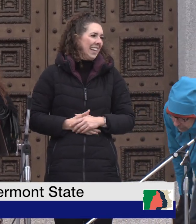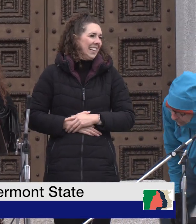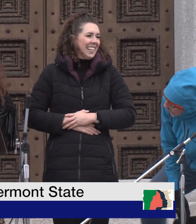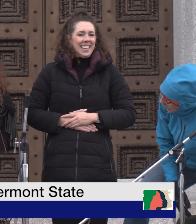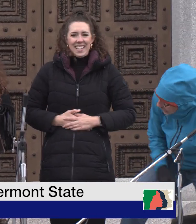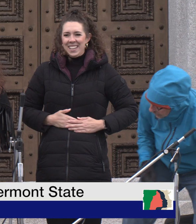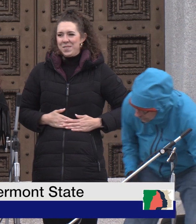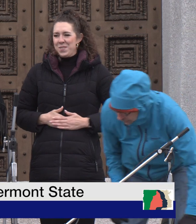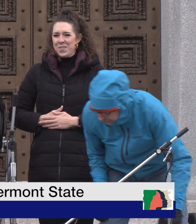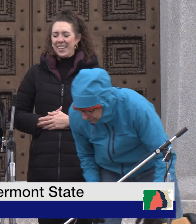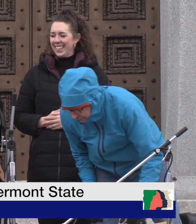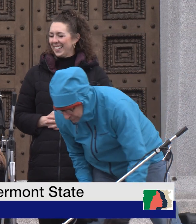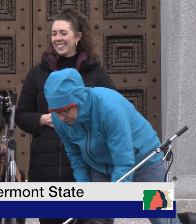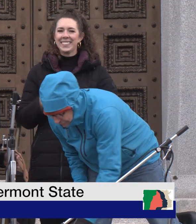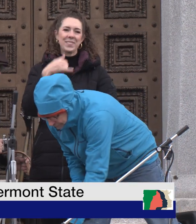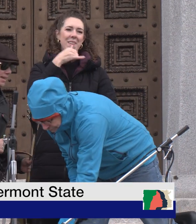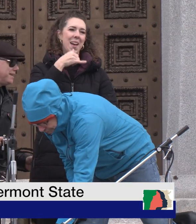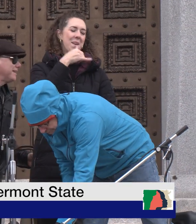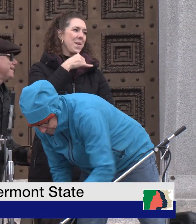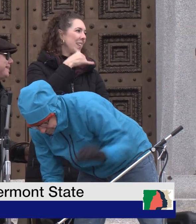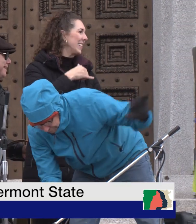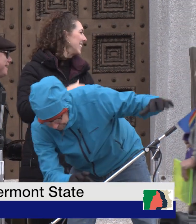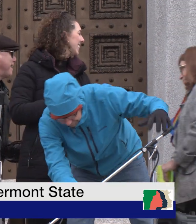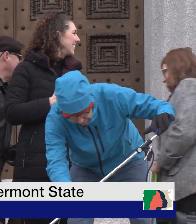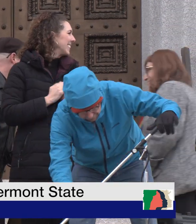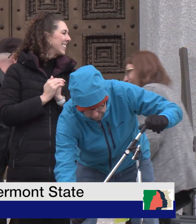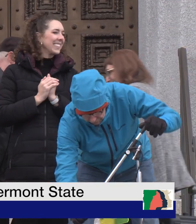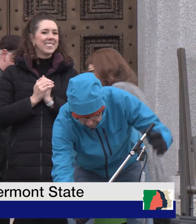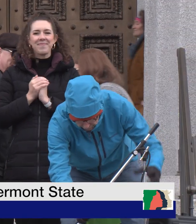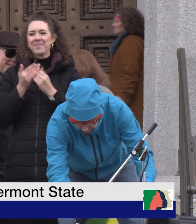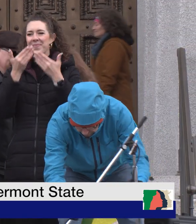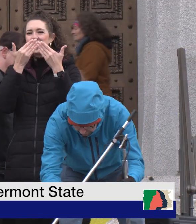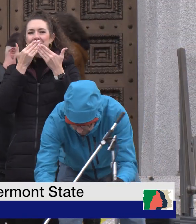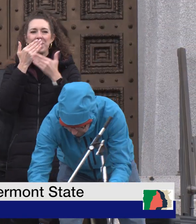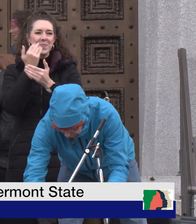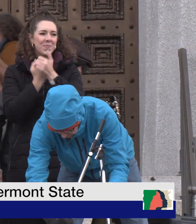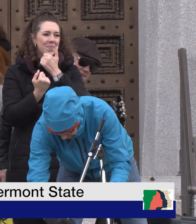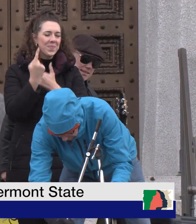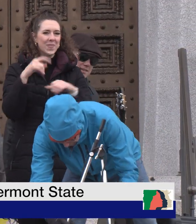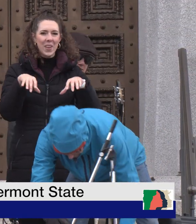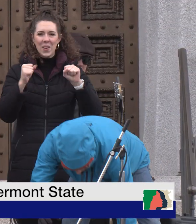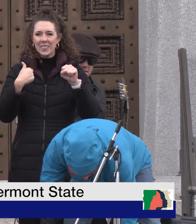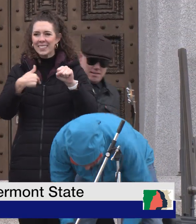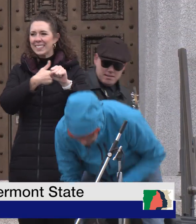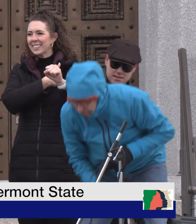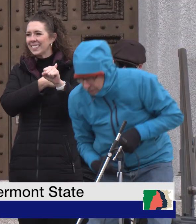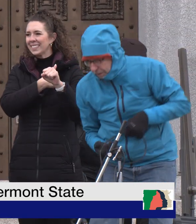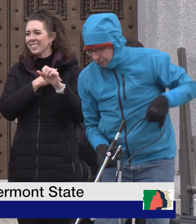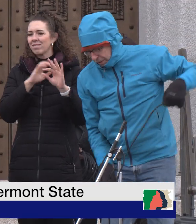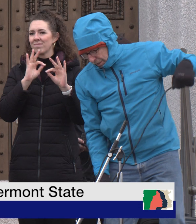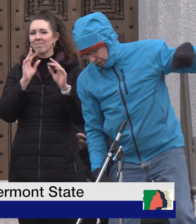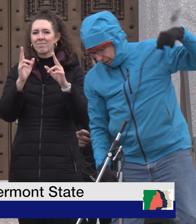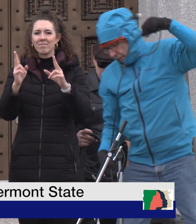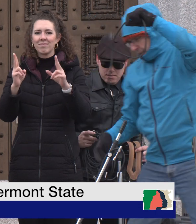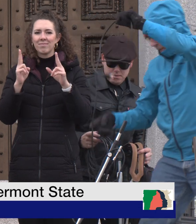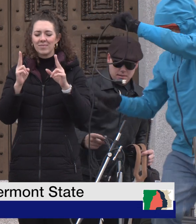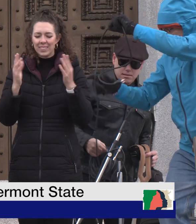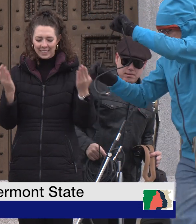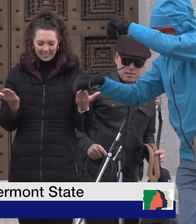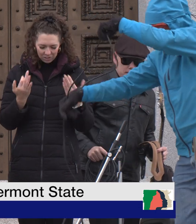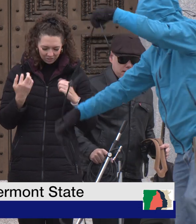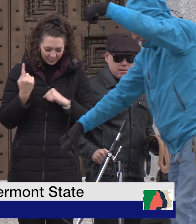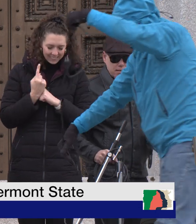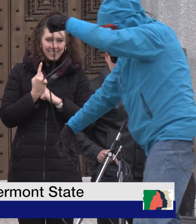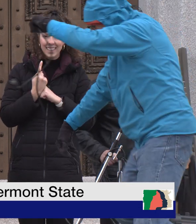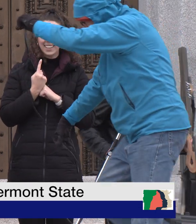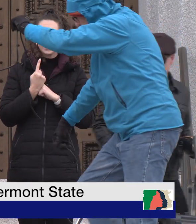Dwight. Thank you, Sweetheart. Thank you so much. Wow, wow, wow. Thank you all so much for having us. It is such an honor to be here and